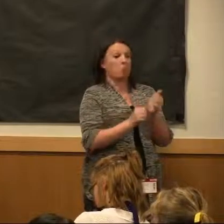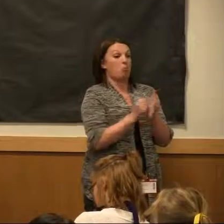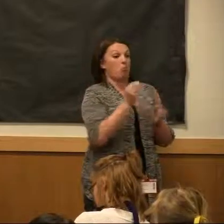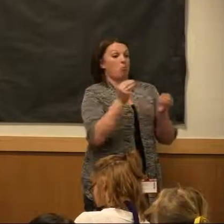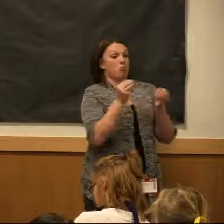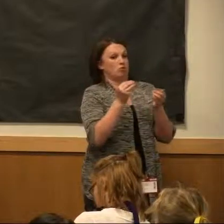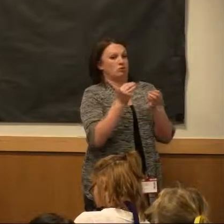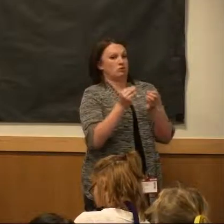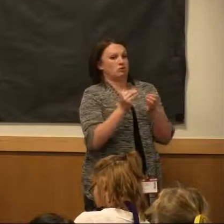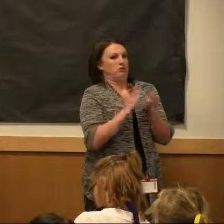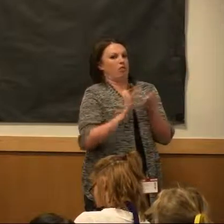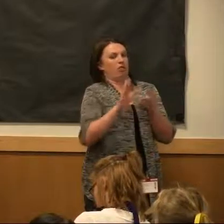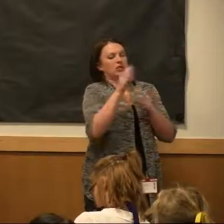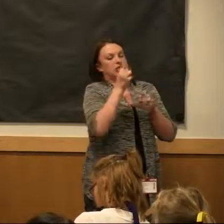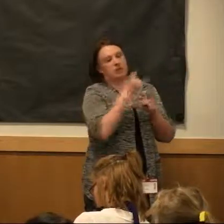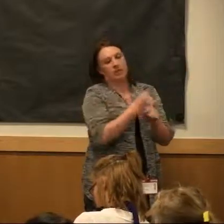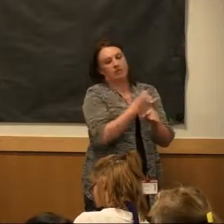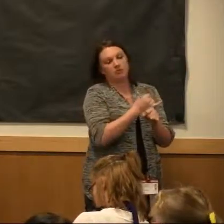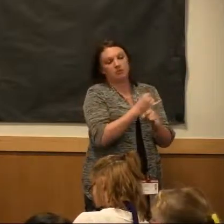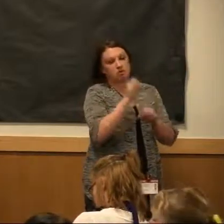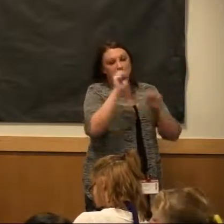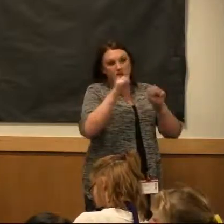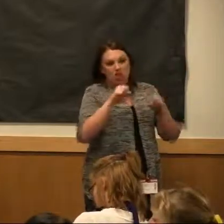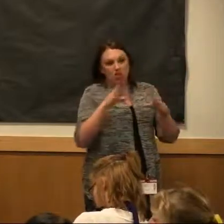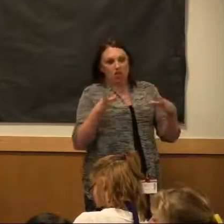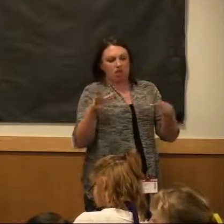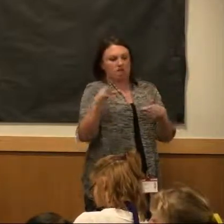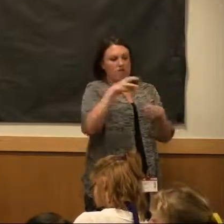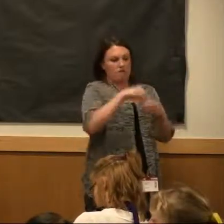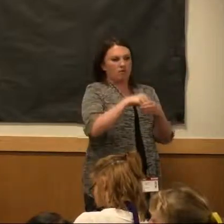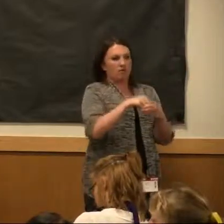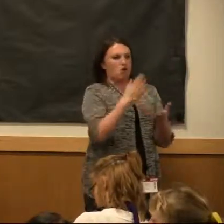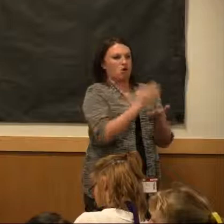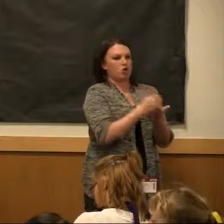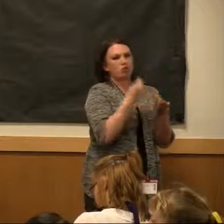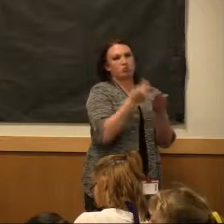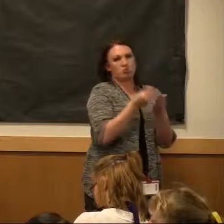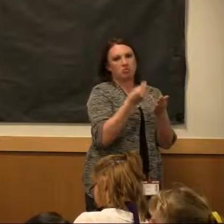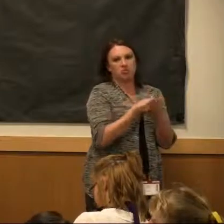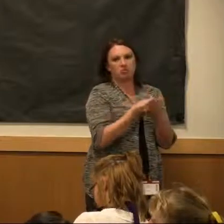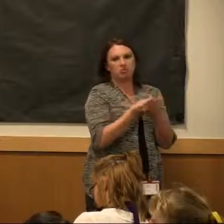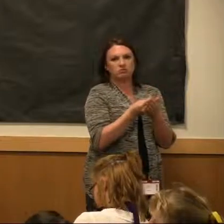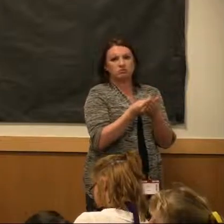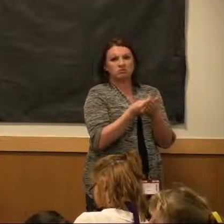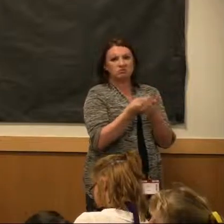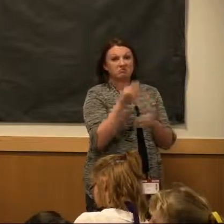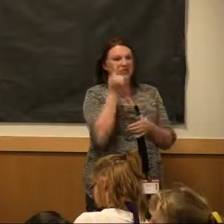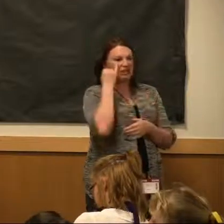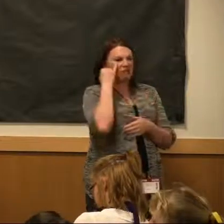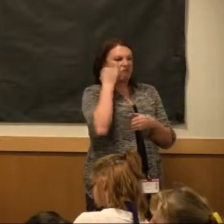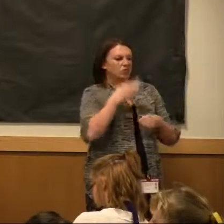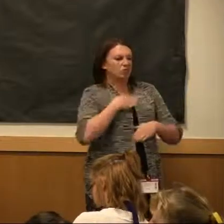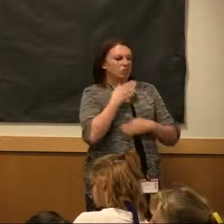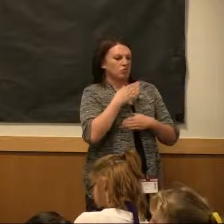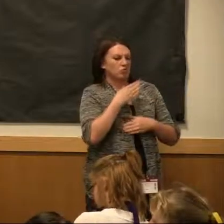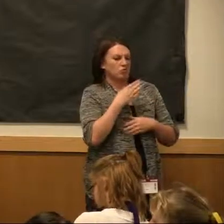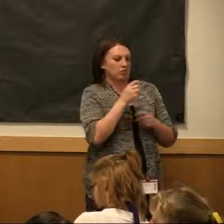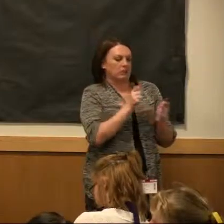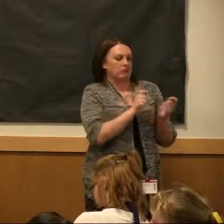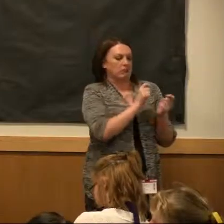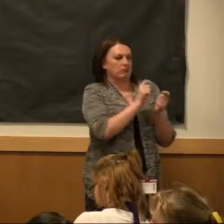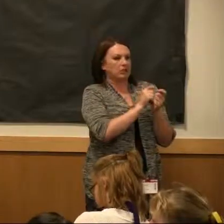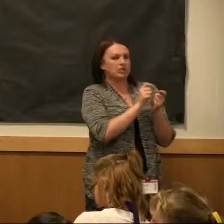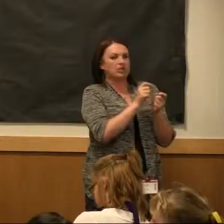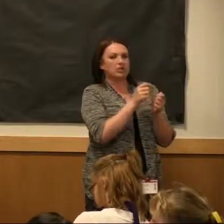campuses, you can get involved and make some money that way. If you enjoy a particular sport, let's say you're a volleyball